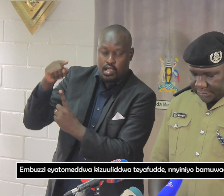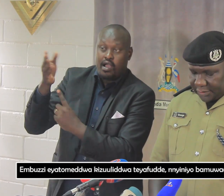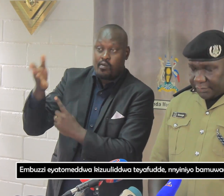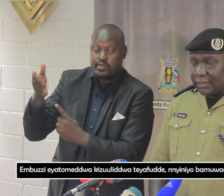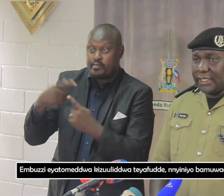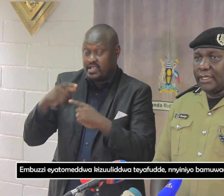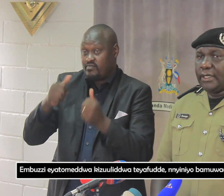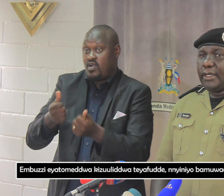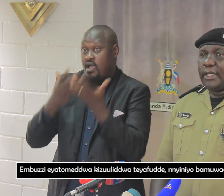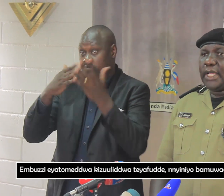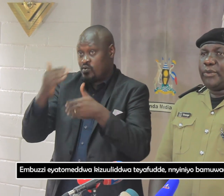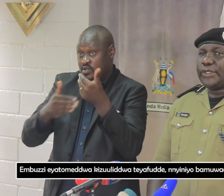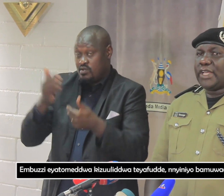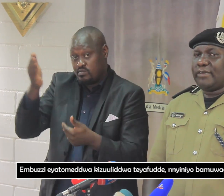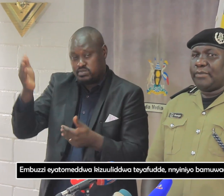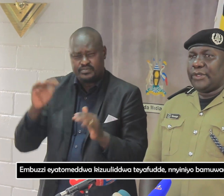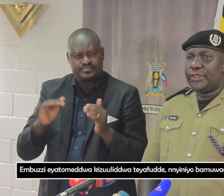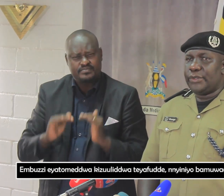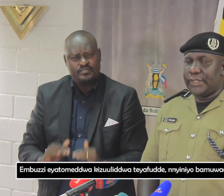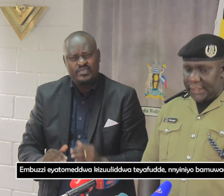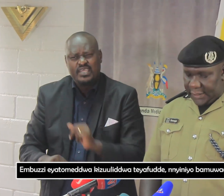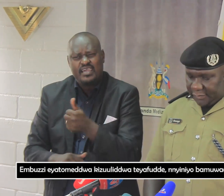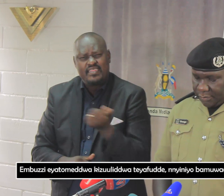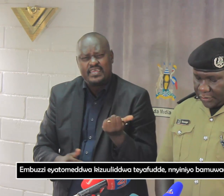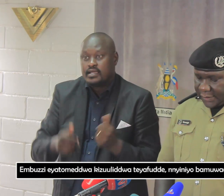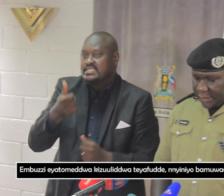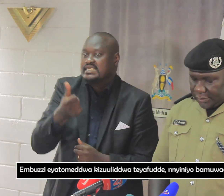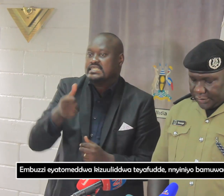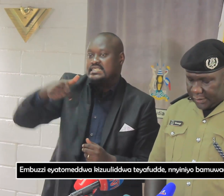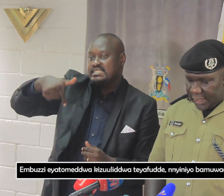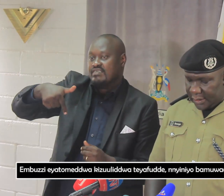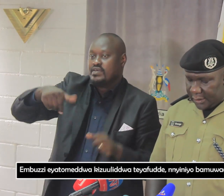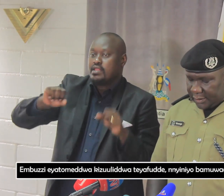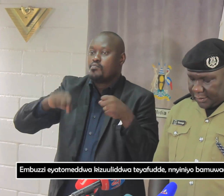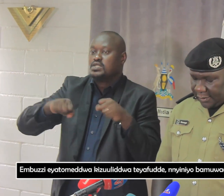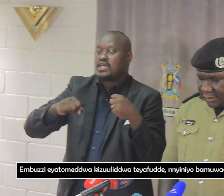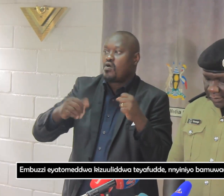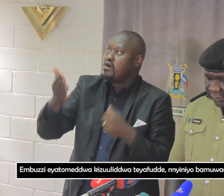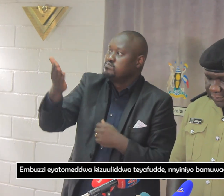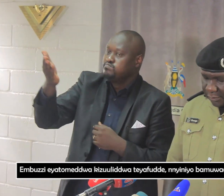that is being followed. And we also have about 6 to 7 motorcycles and